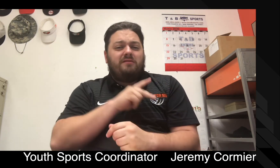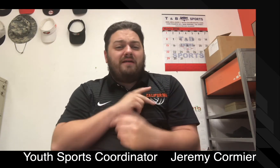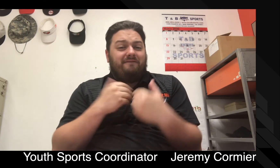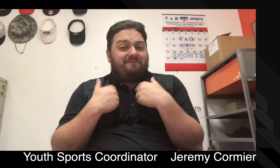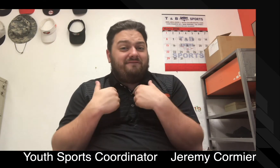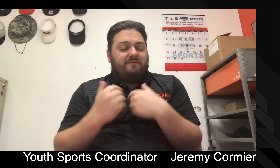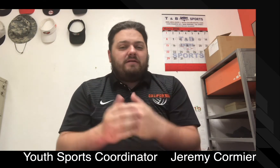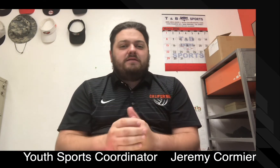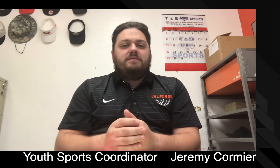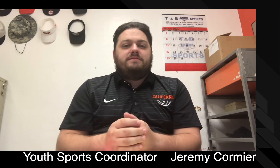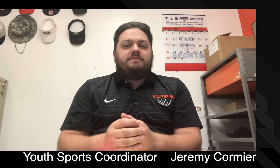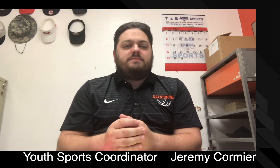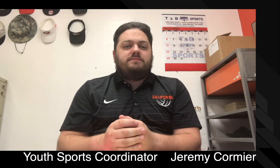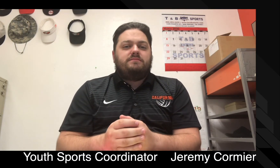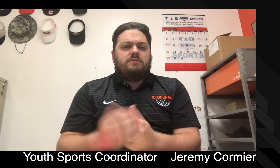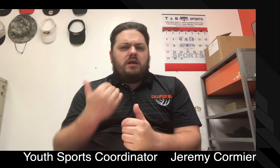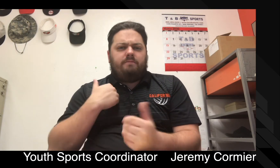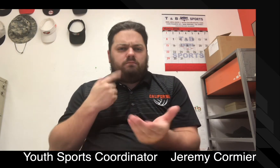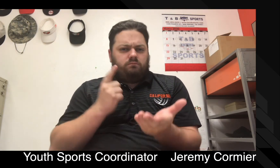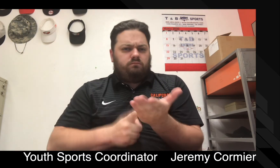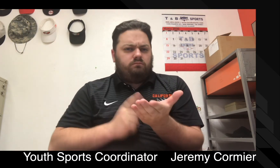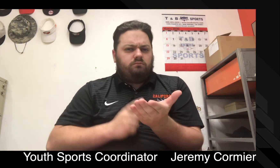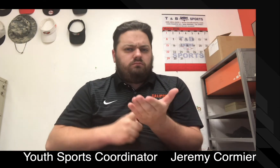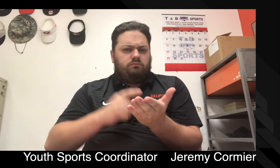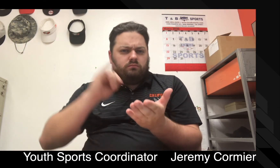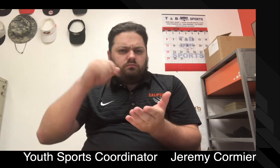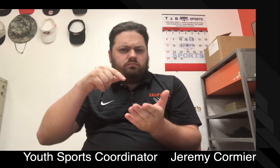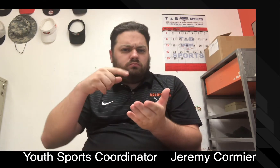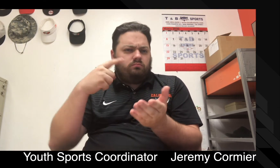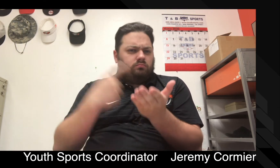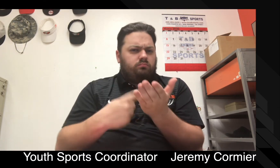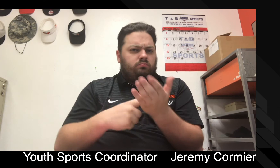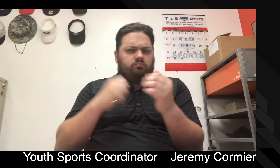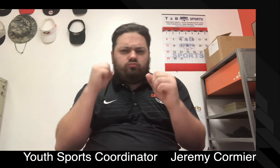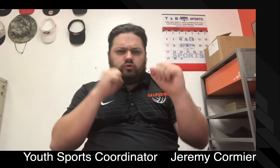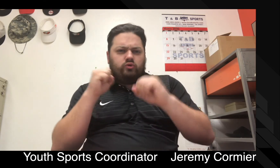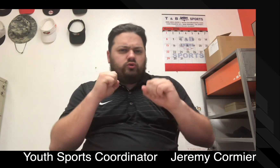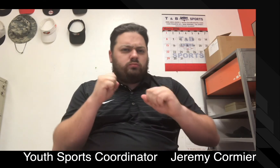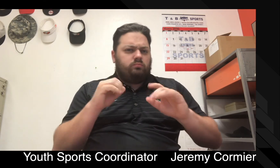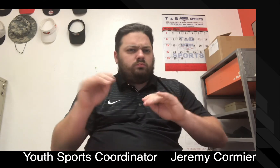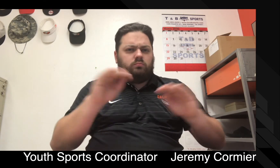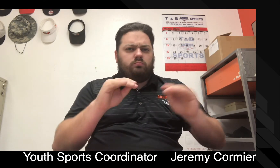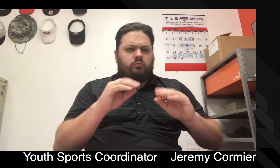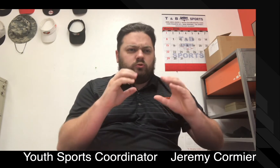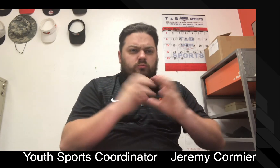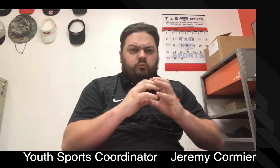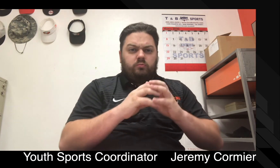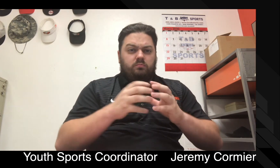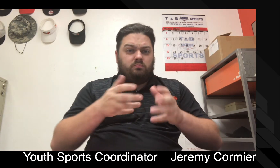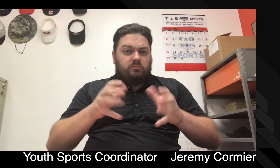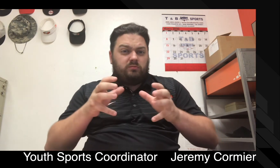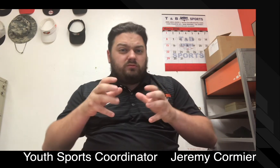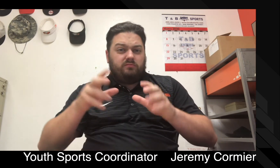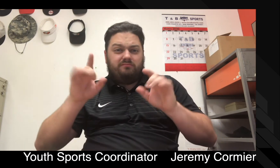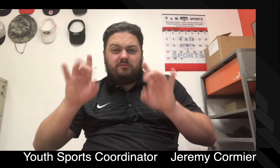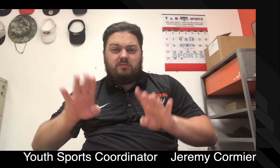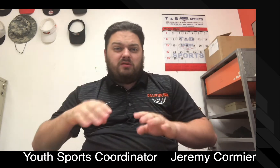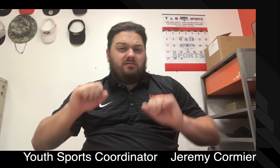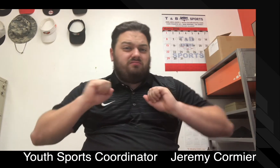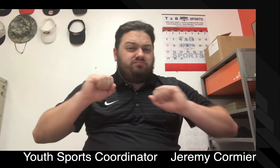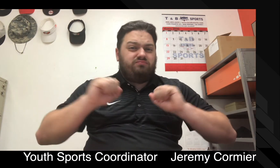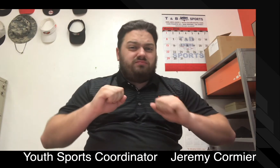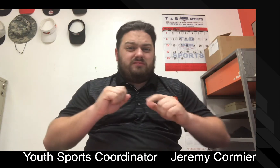talks, she's nice, has a soft personality. She also likes to discuss tips and strategies with